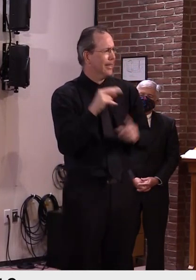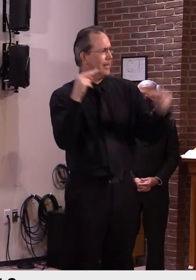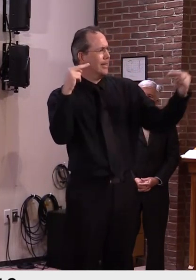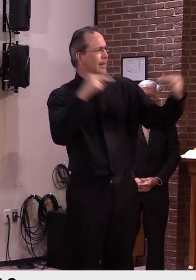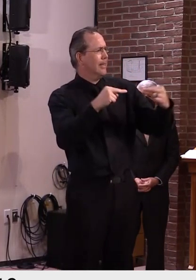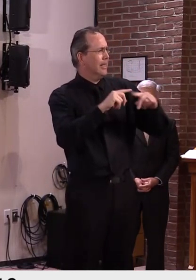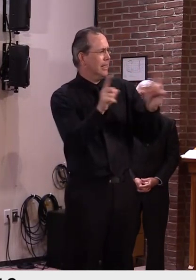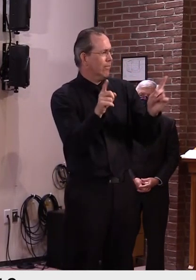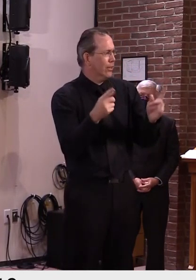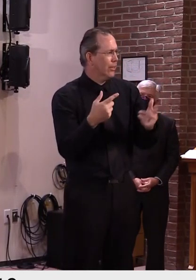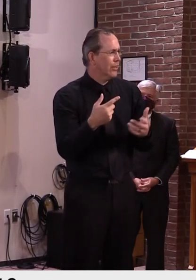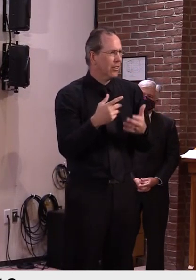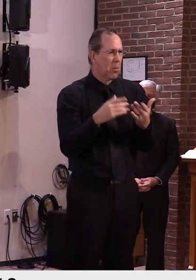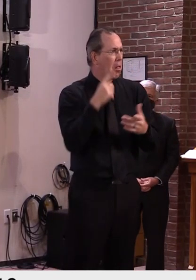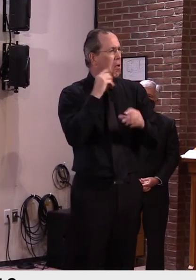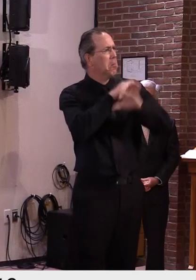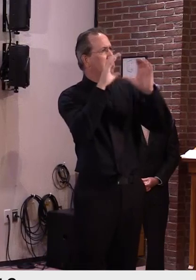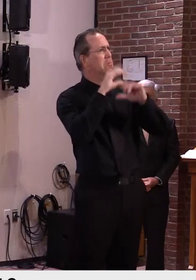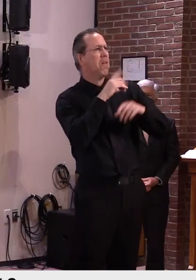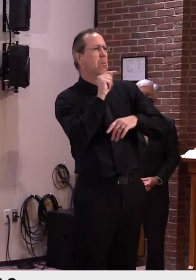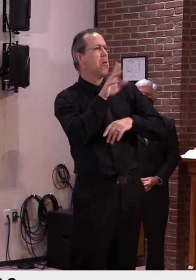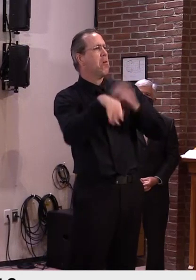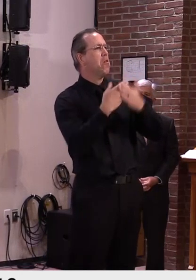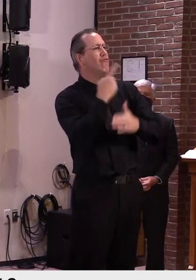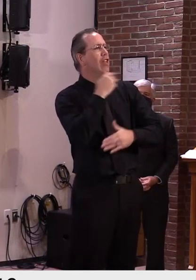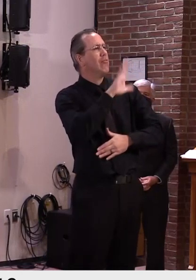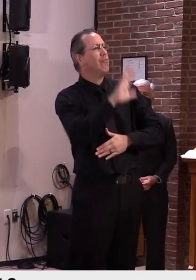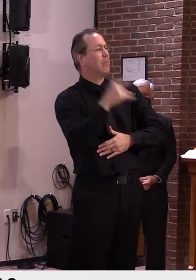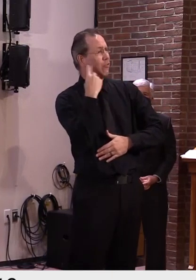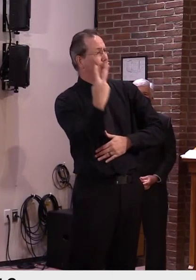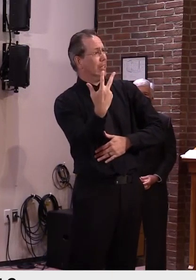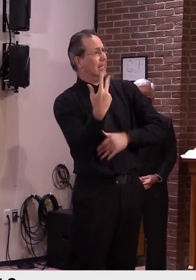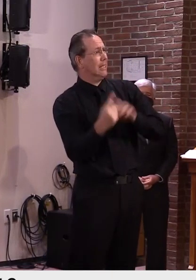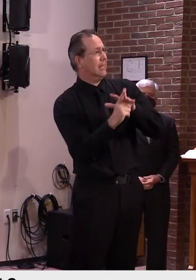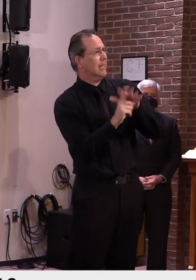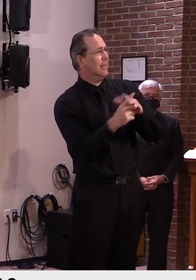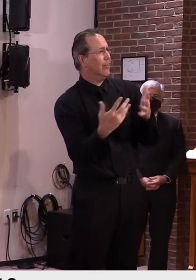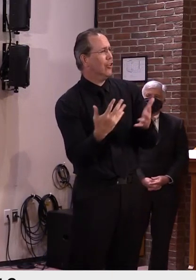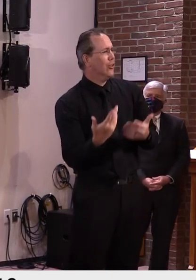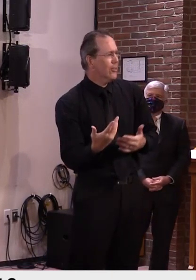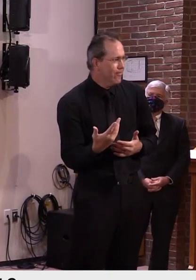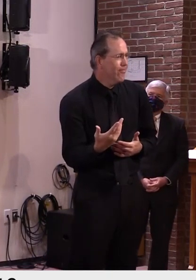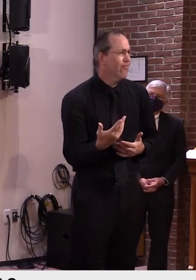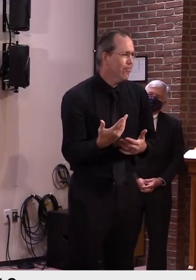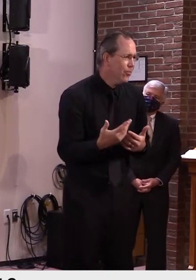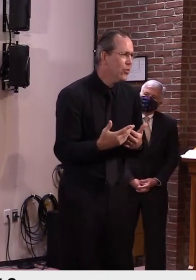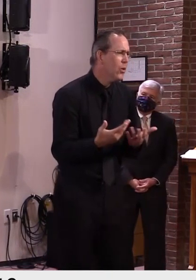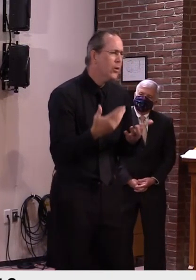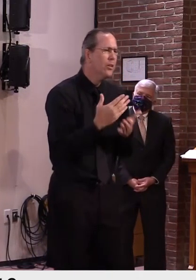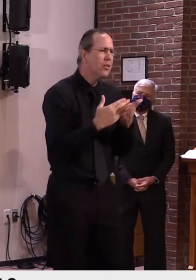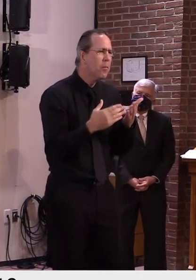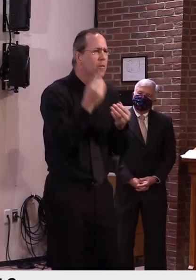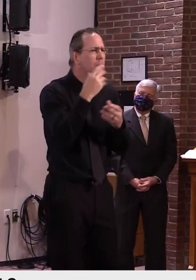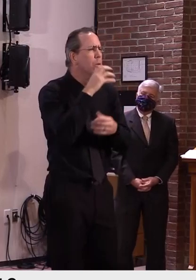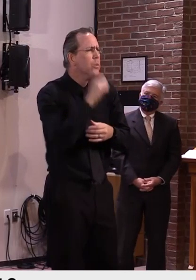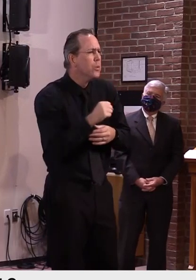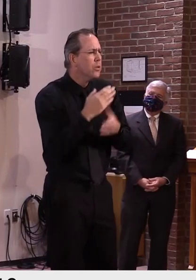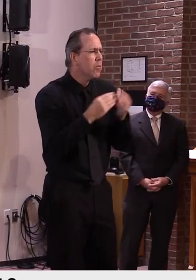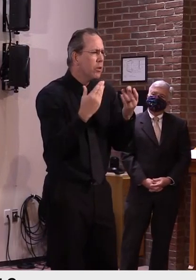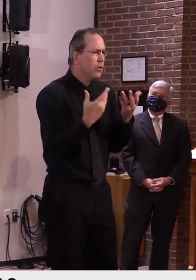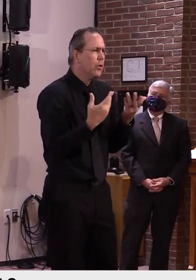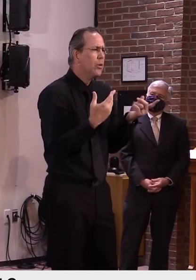And I would assume that that's what some of what we're seeing with some of these projections. When they look at the percentage,